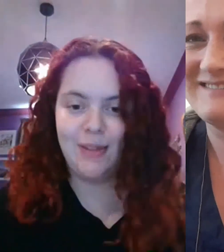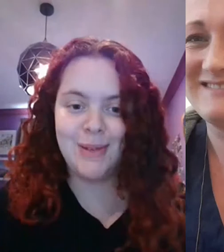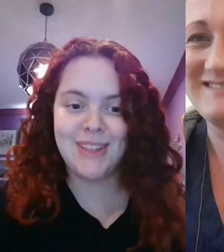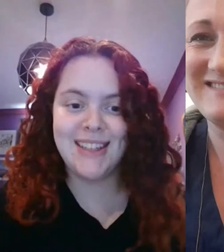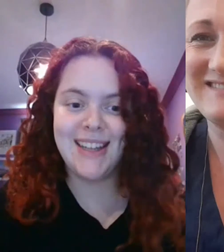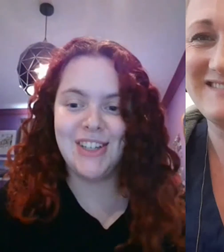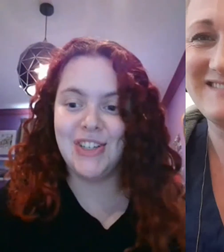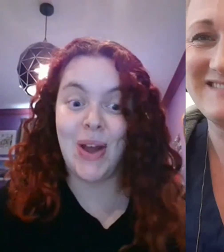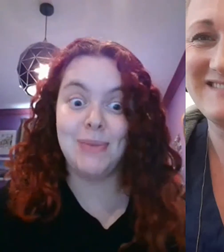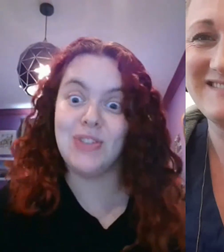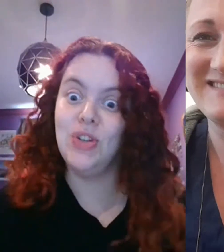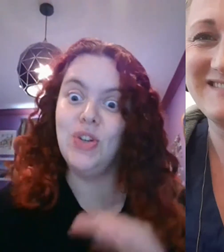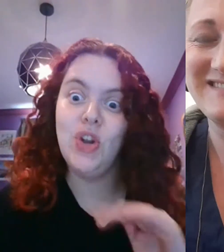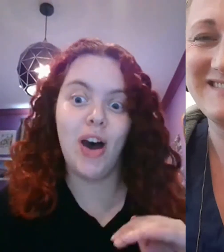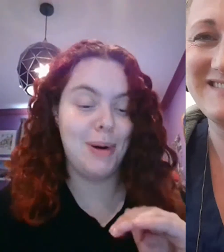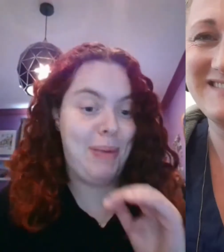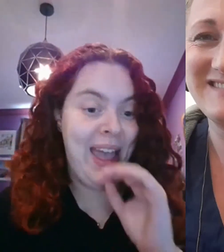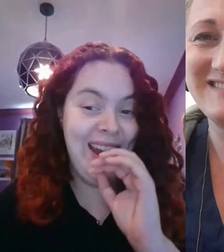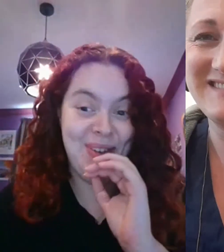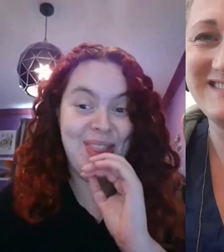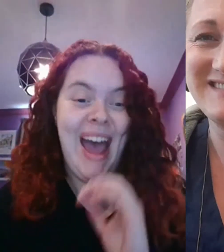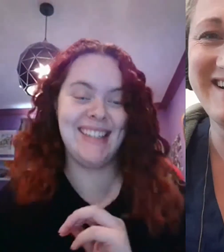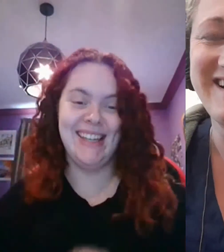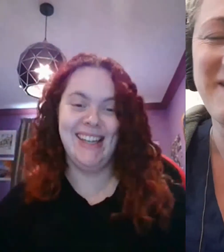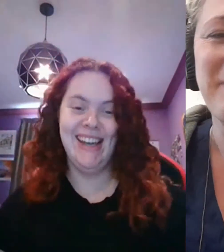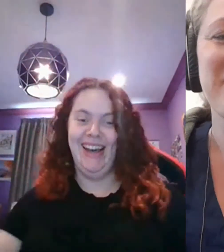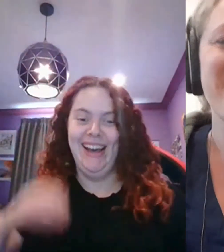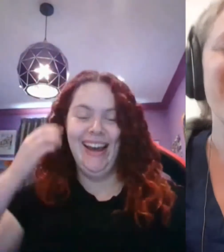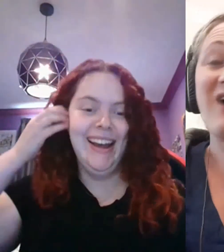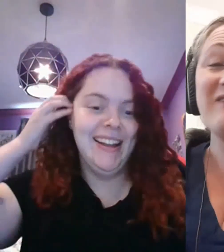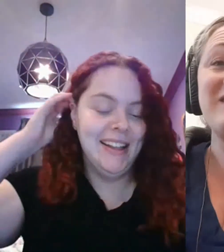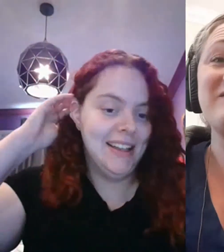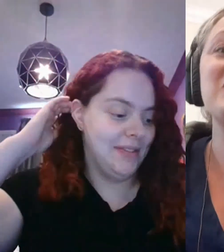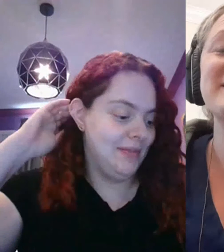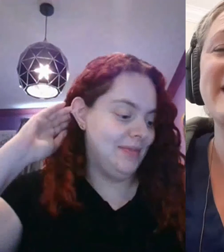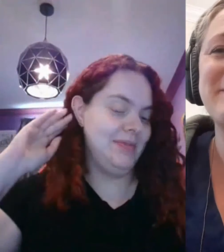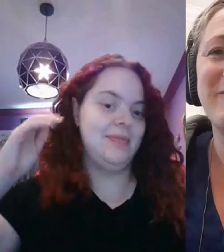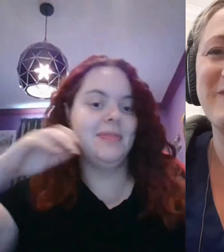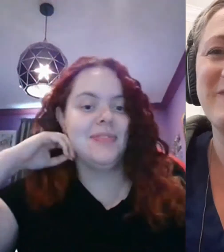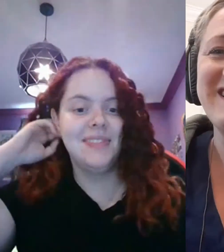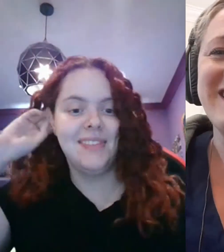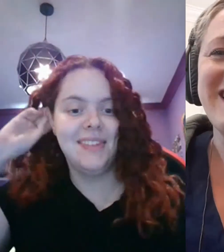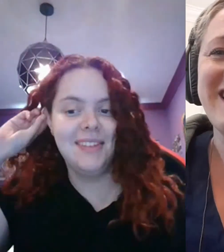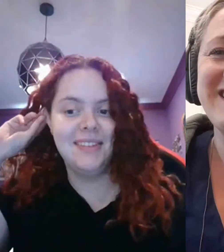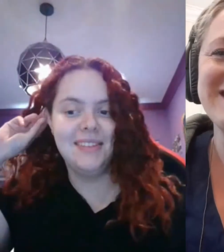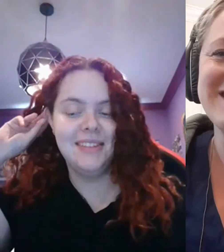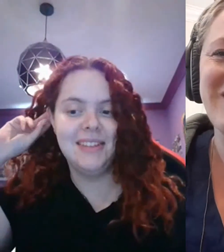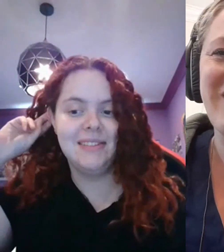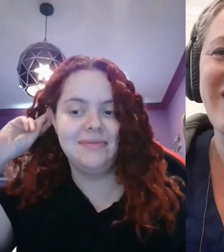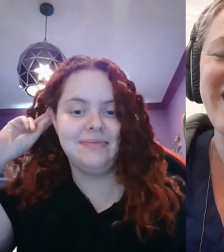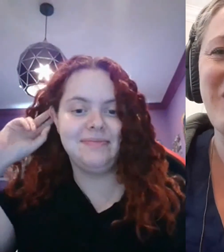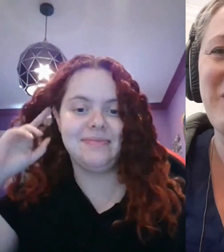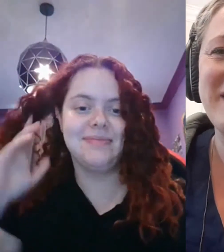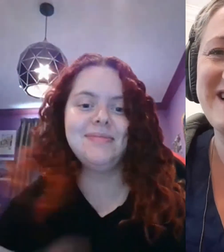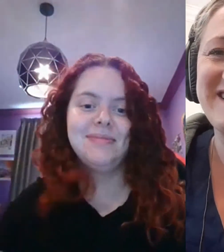doing breakout rooms in this session, so I was not prepared for that. I've never used Teams before, and